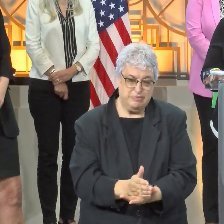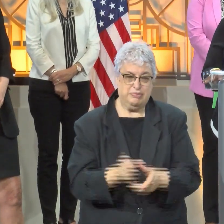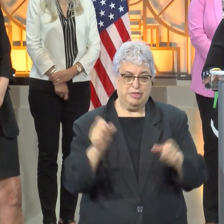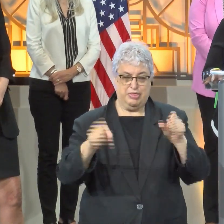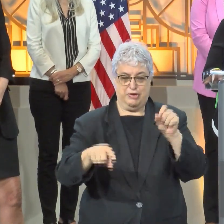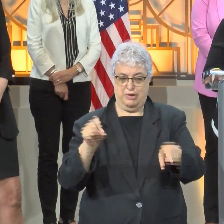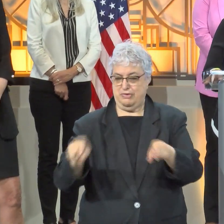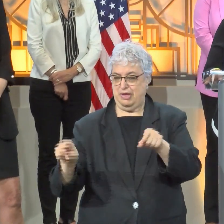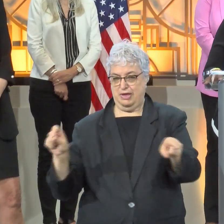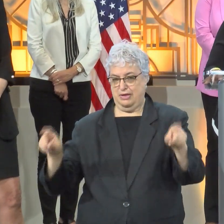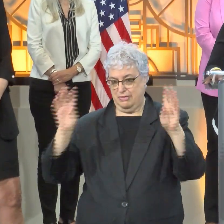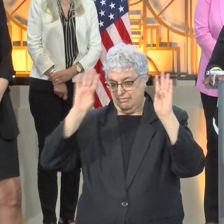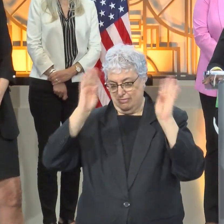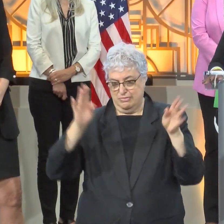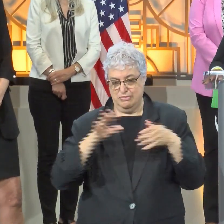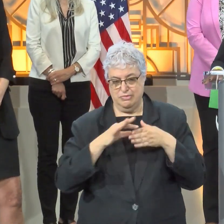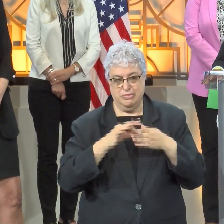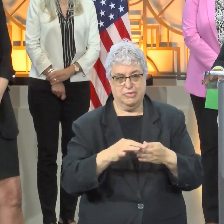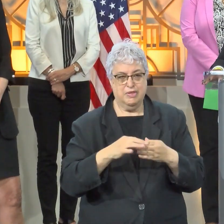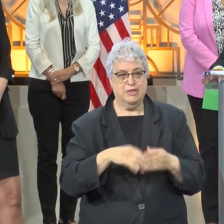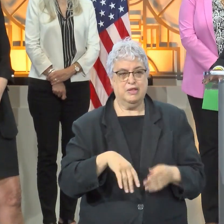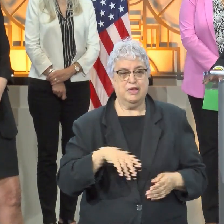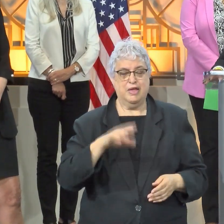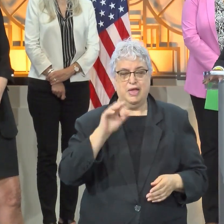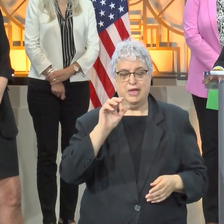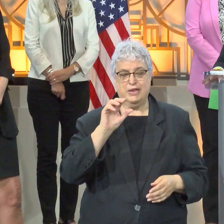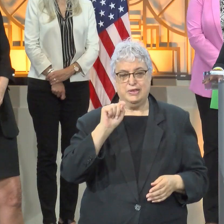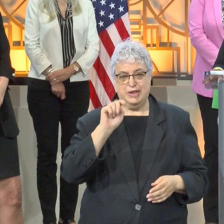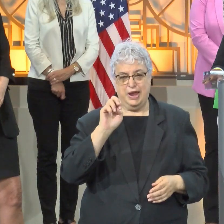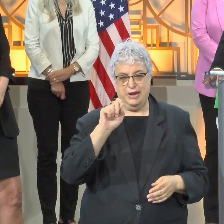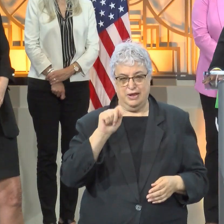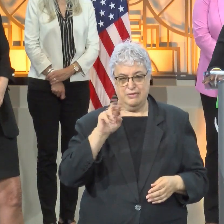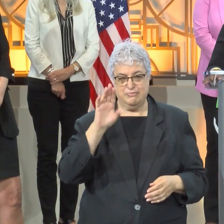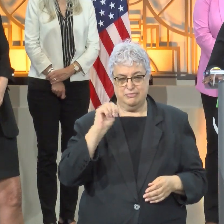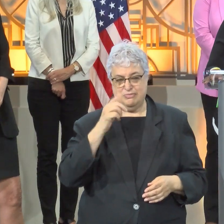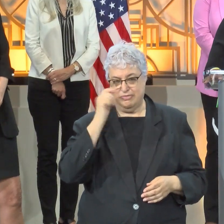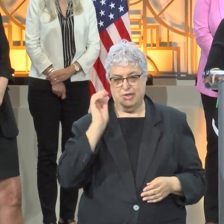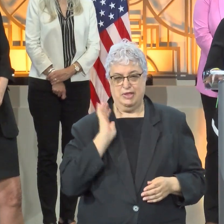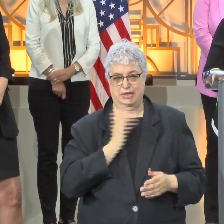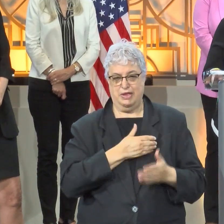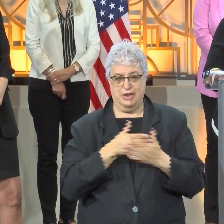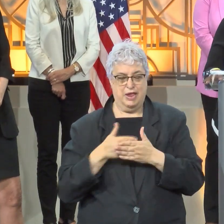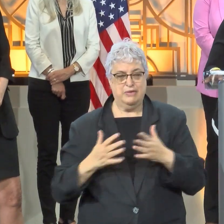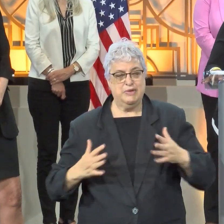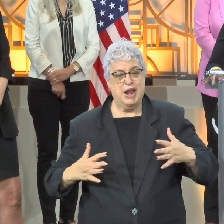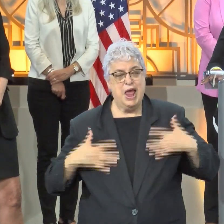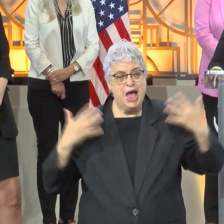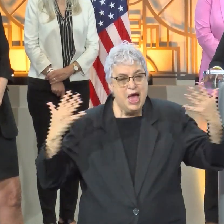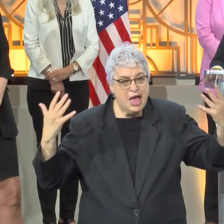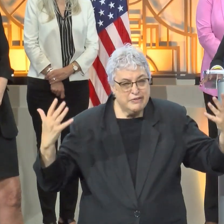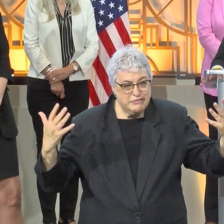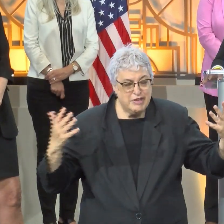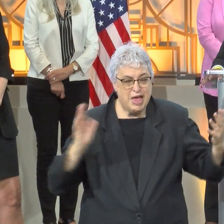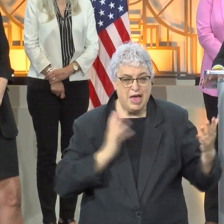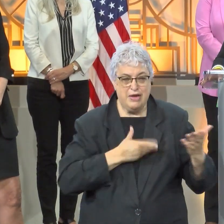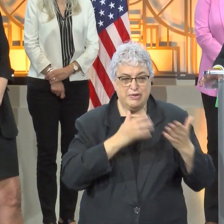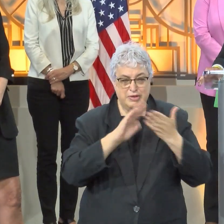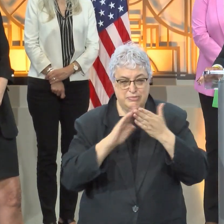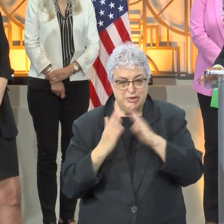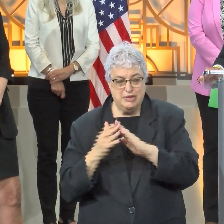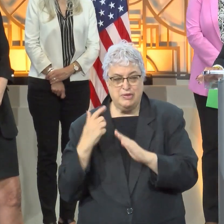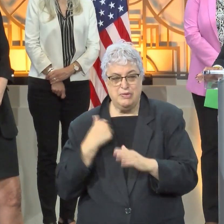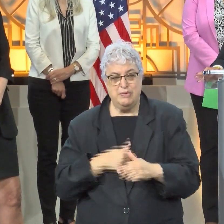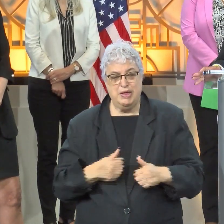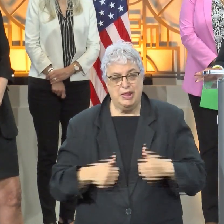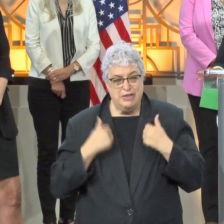is going to be spearheaded by Vice Mayor Pro Tem Castic-Statham, because our neighborhoods are our lives. These are our communities. These are the places